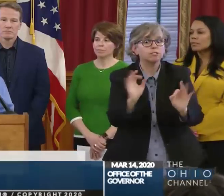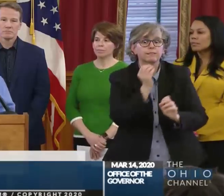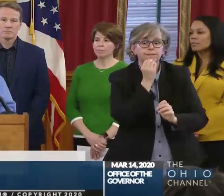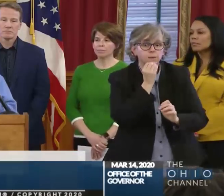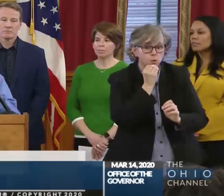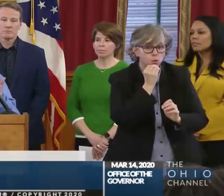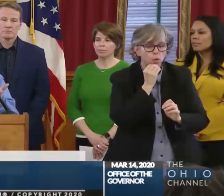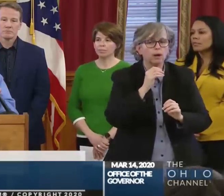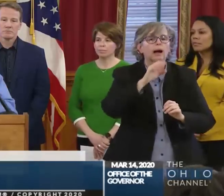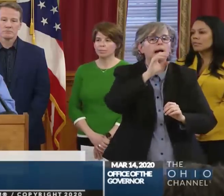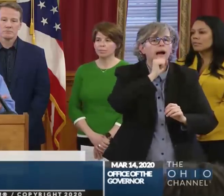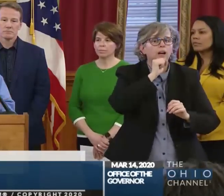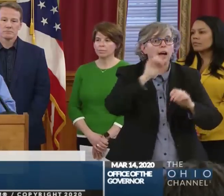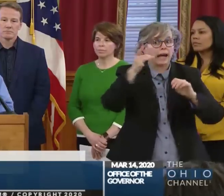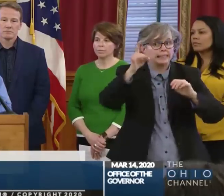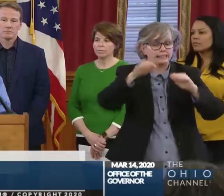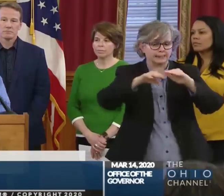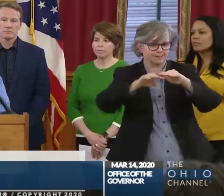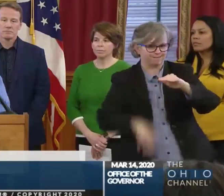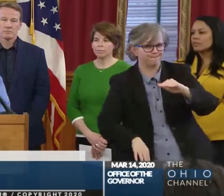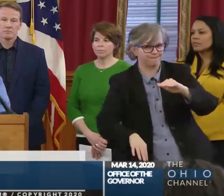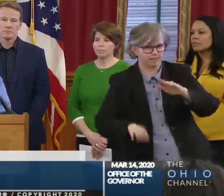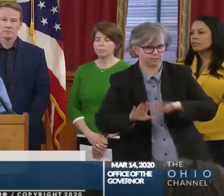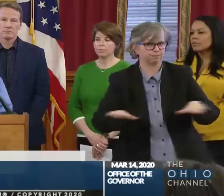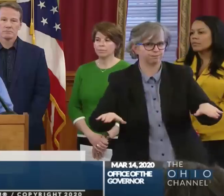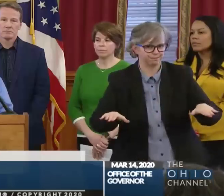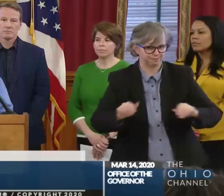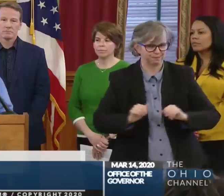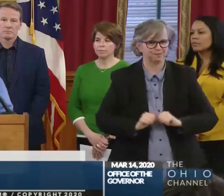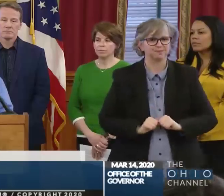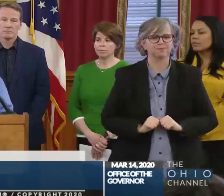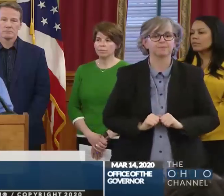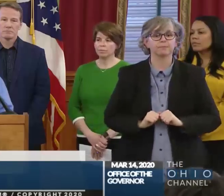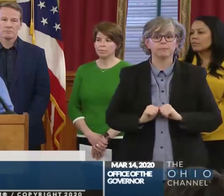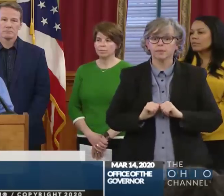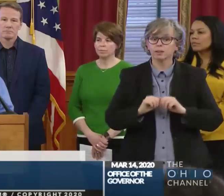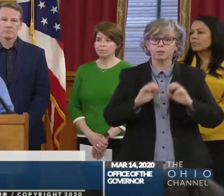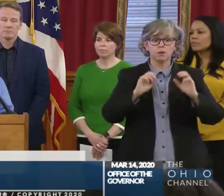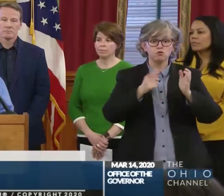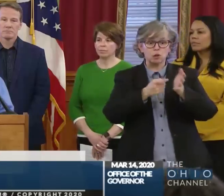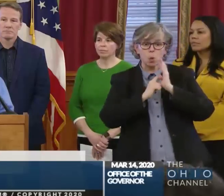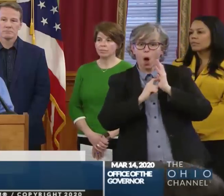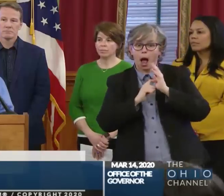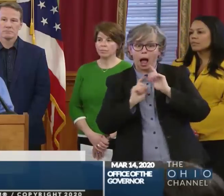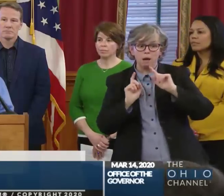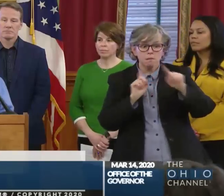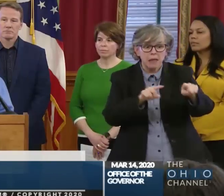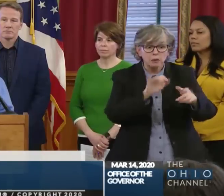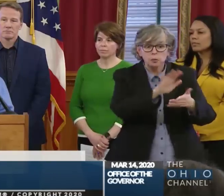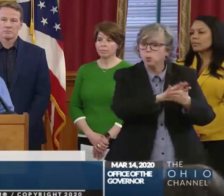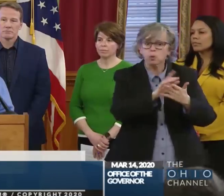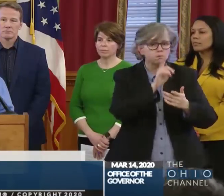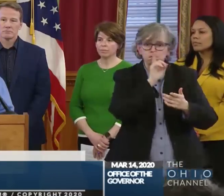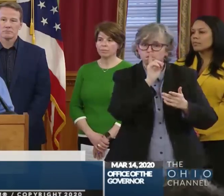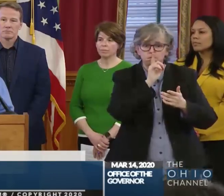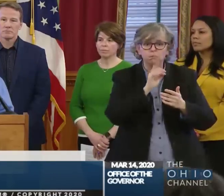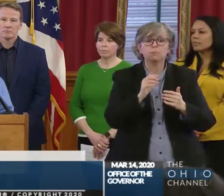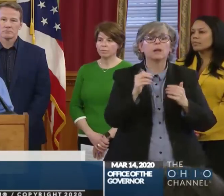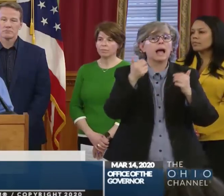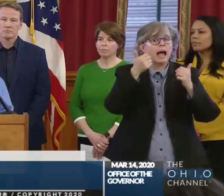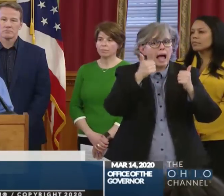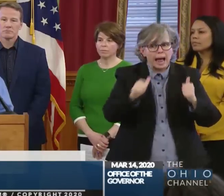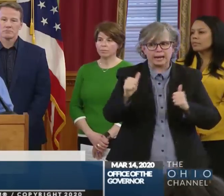is that there's no requirement as far as income. This will be available to anybody